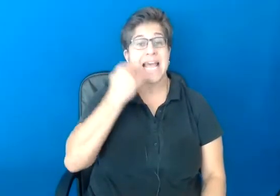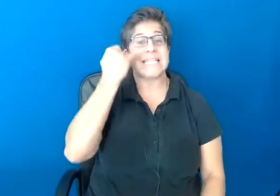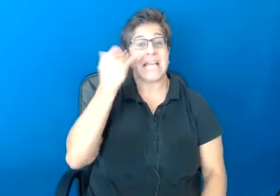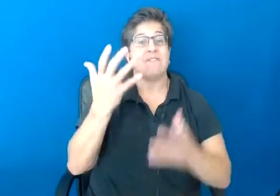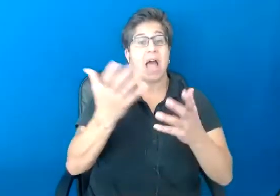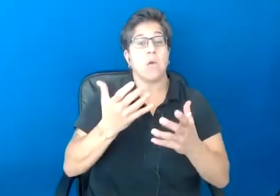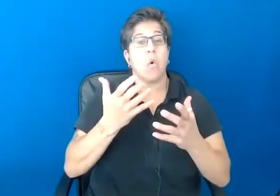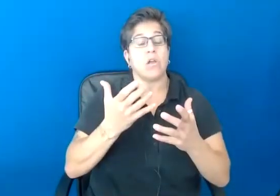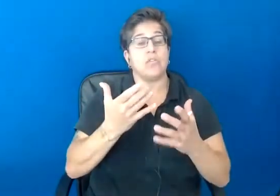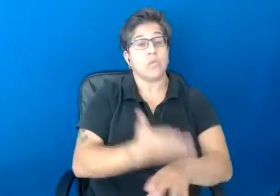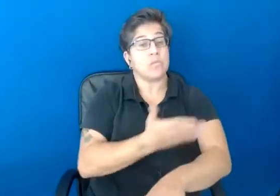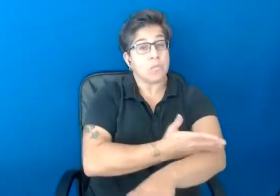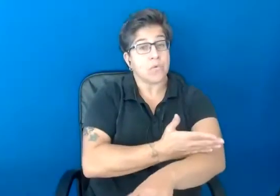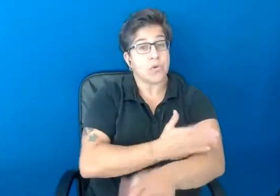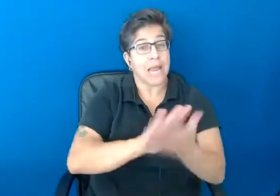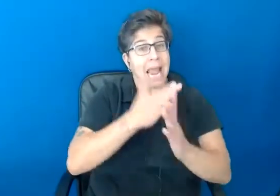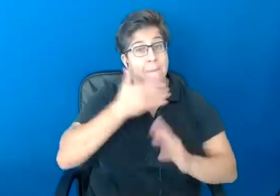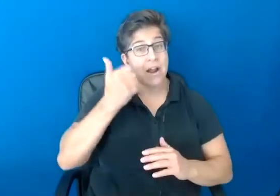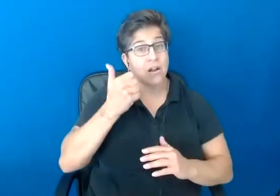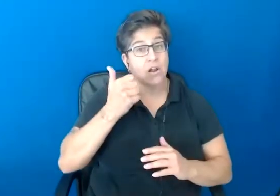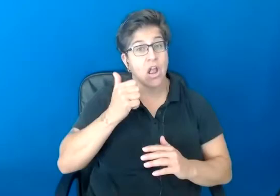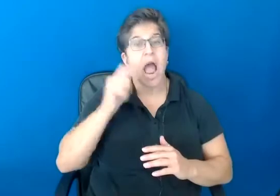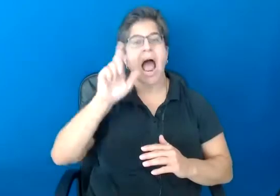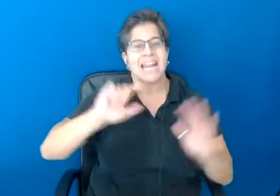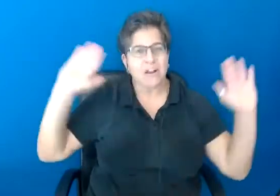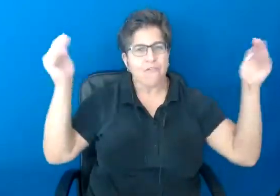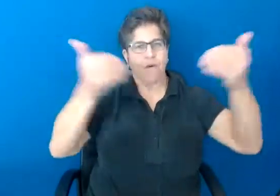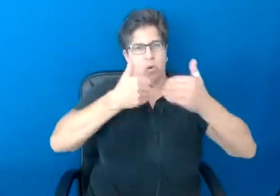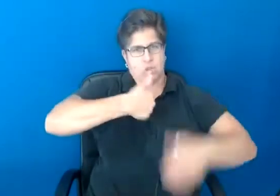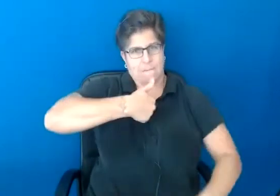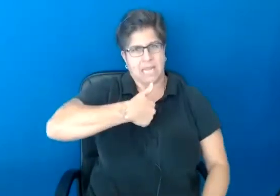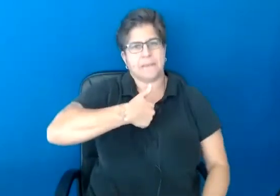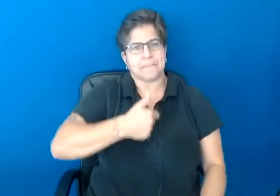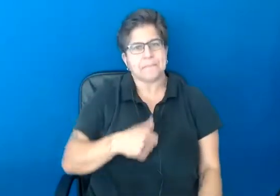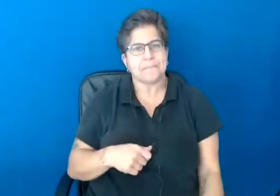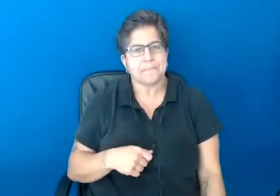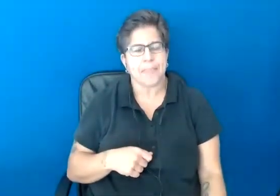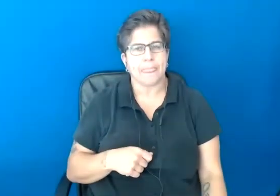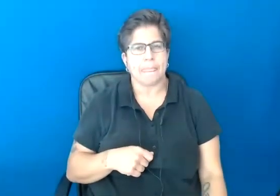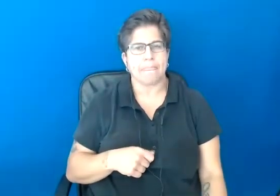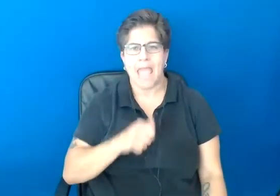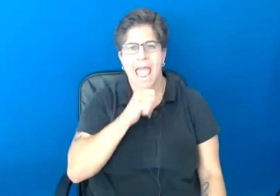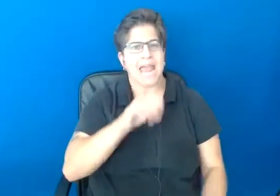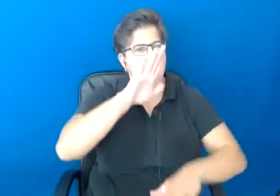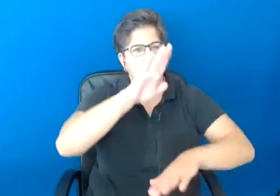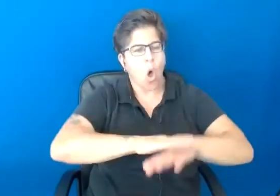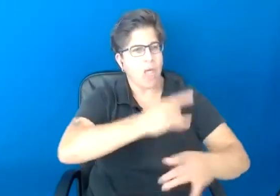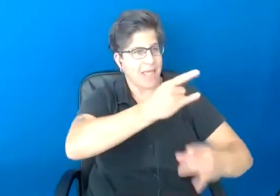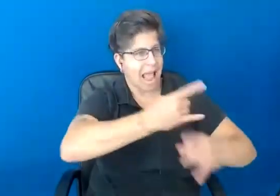And not on the alcoholic. That's what we say in our welcome. We request that you keep the focus on